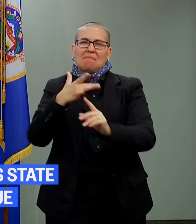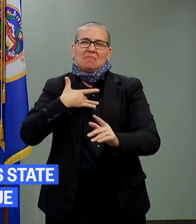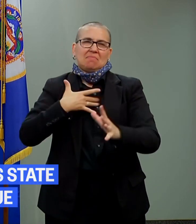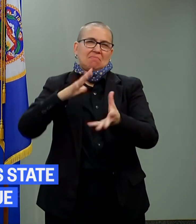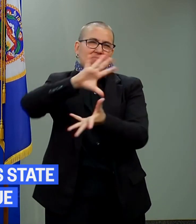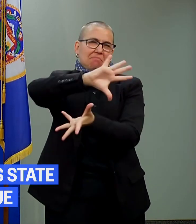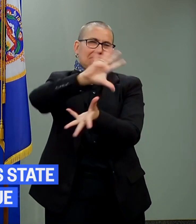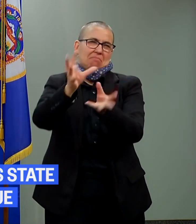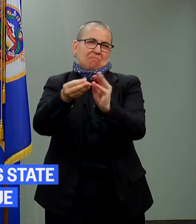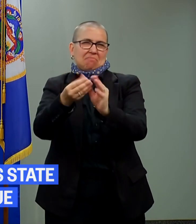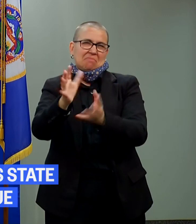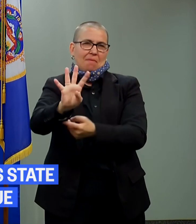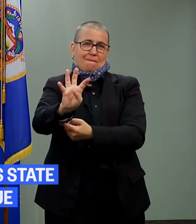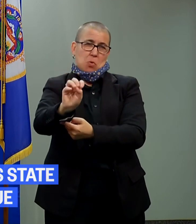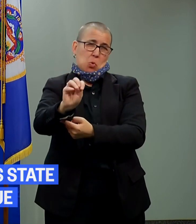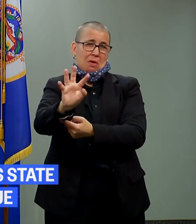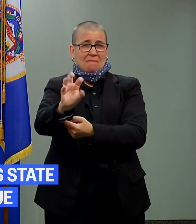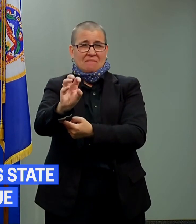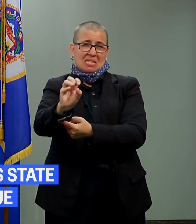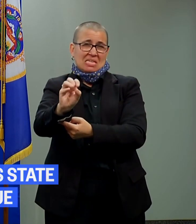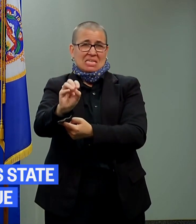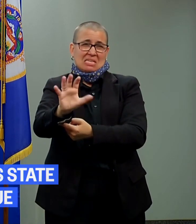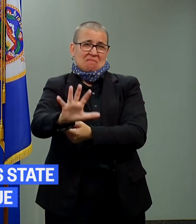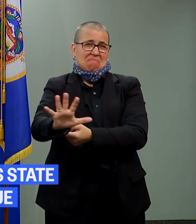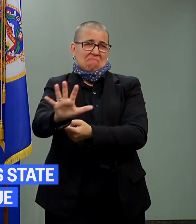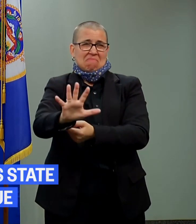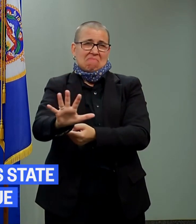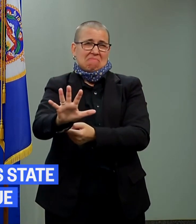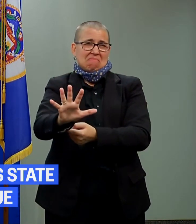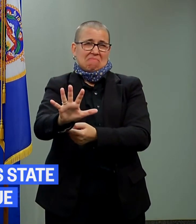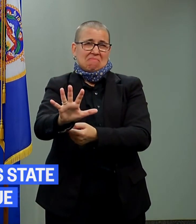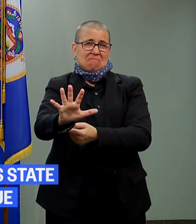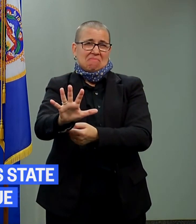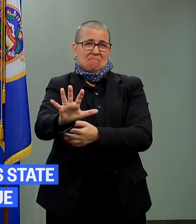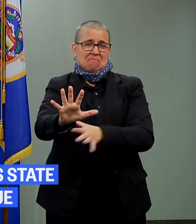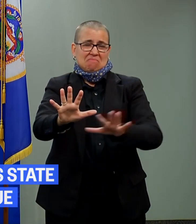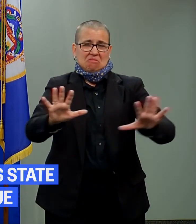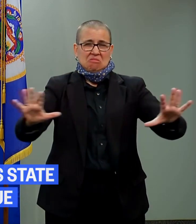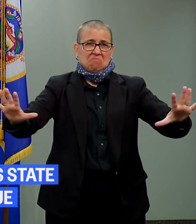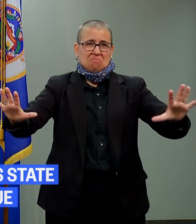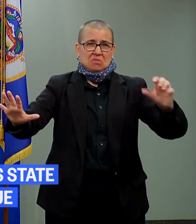that were made, and we will get that information for you.